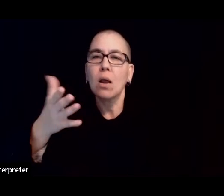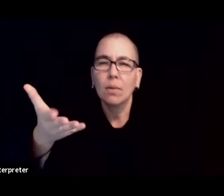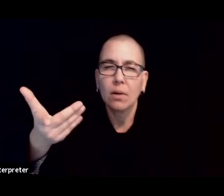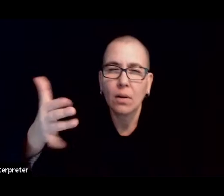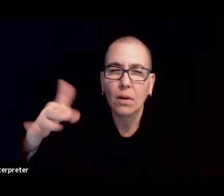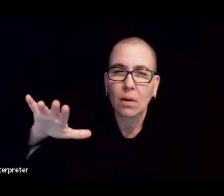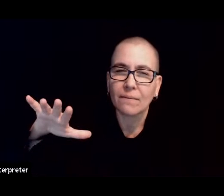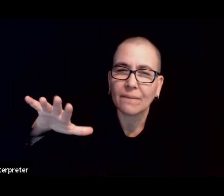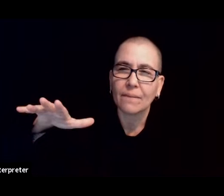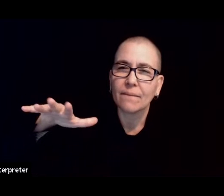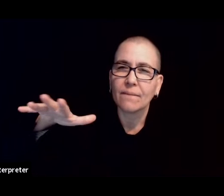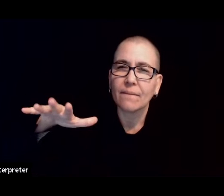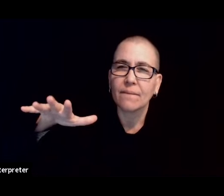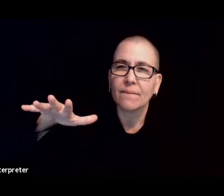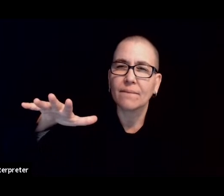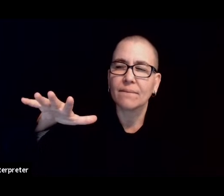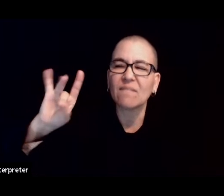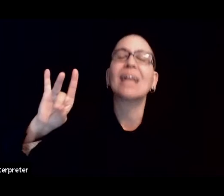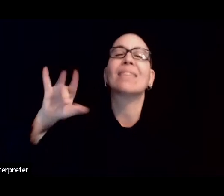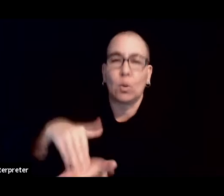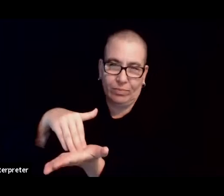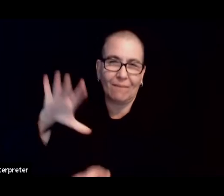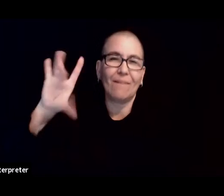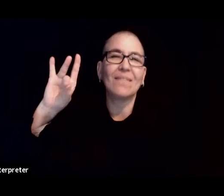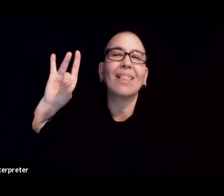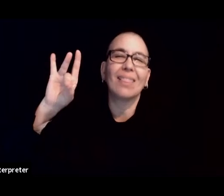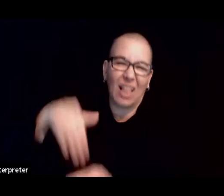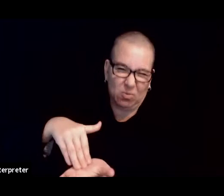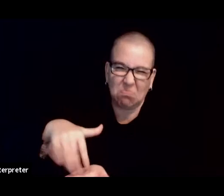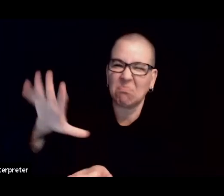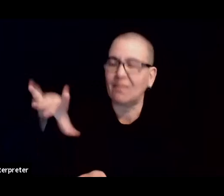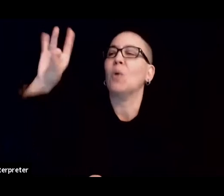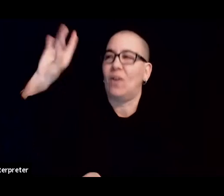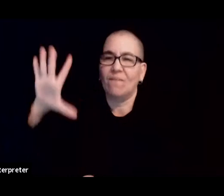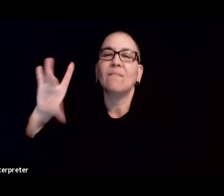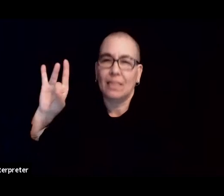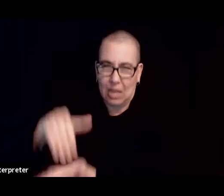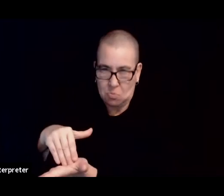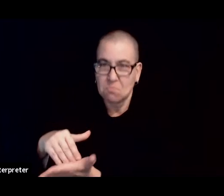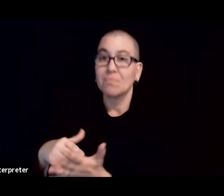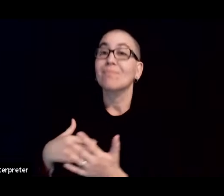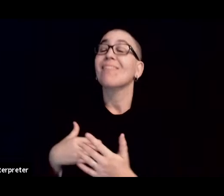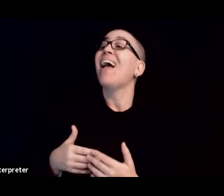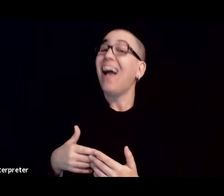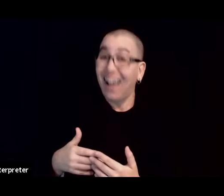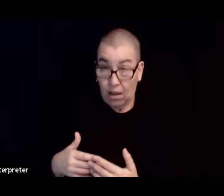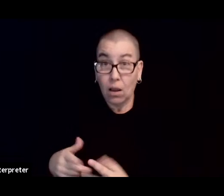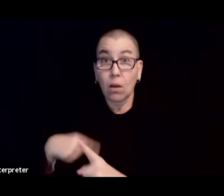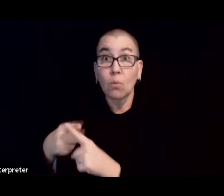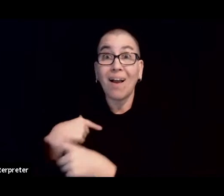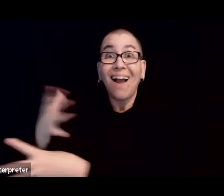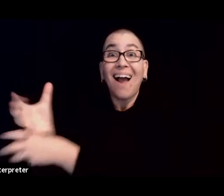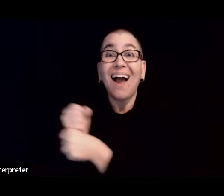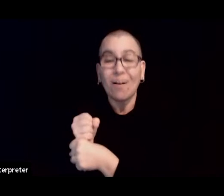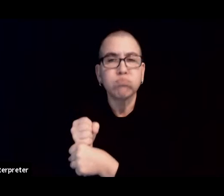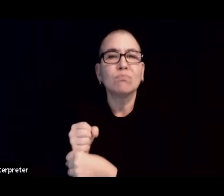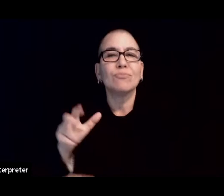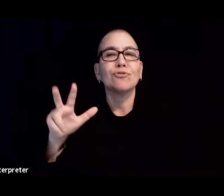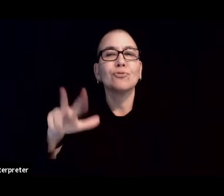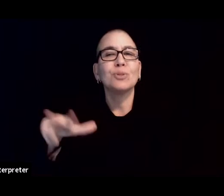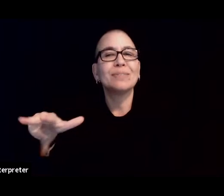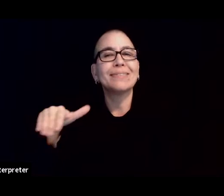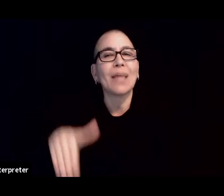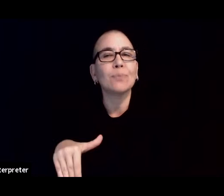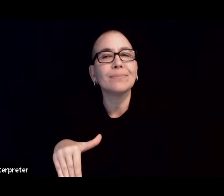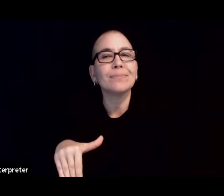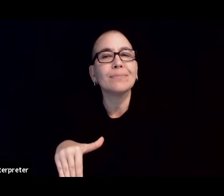33,150. But I do want to acknowledge that things are changing, and so those projections, you know, we've been told that they